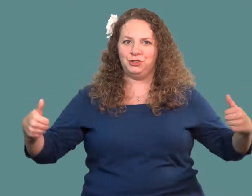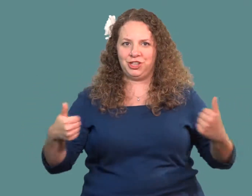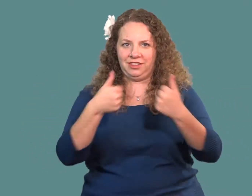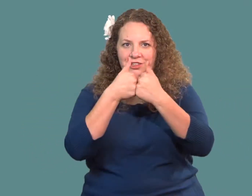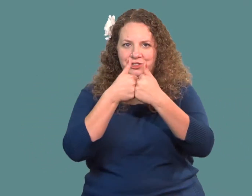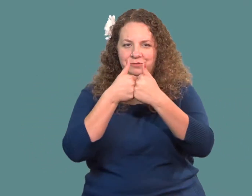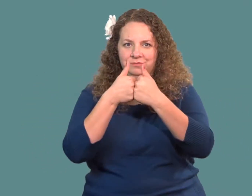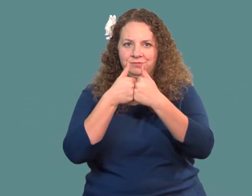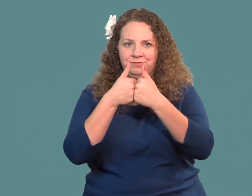Challenge.